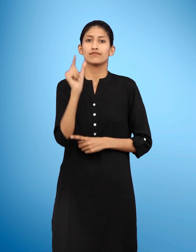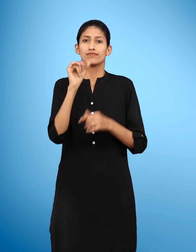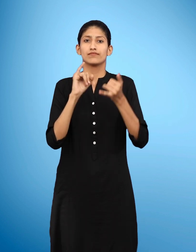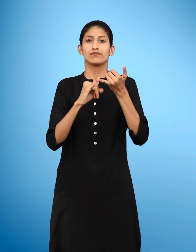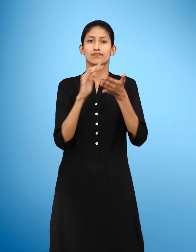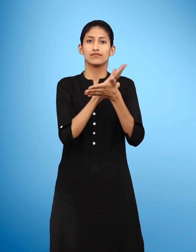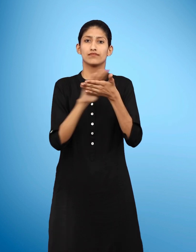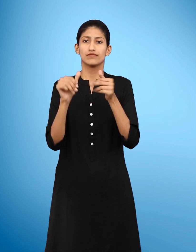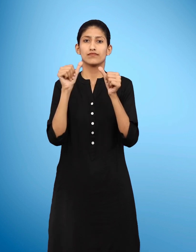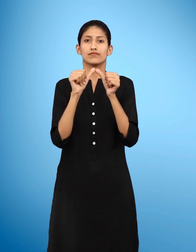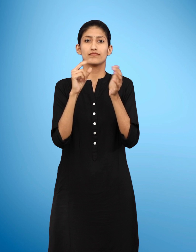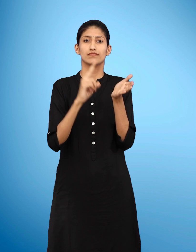Asia